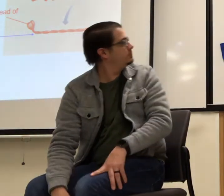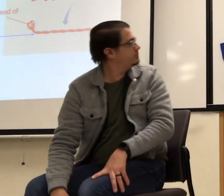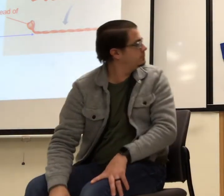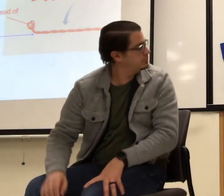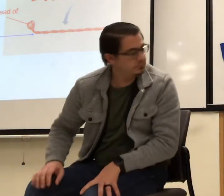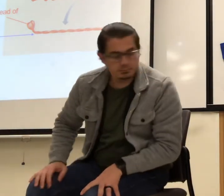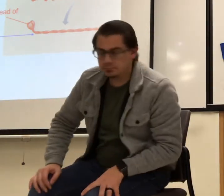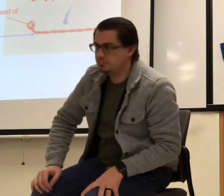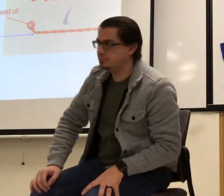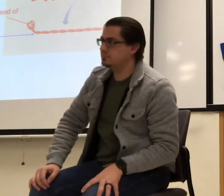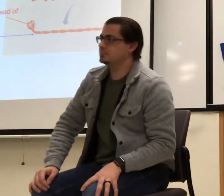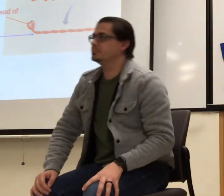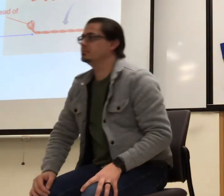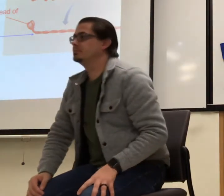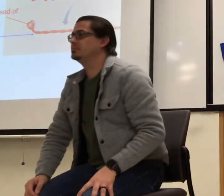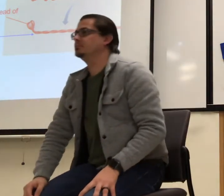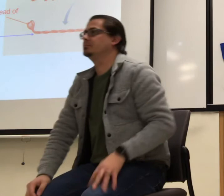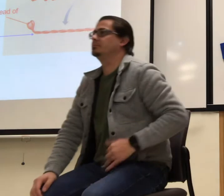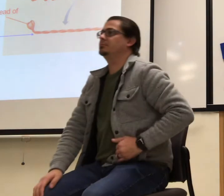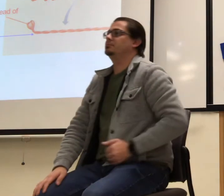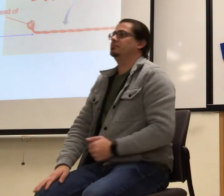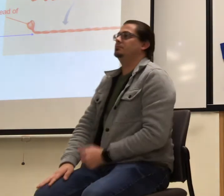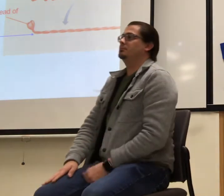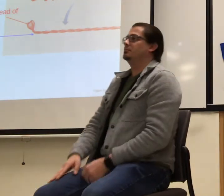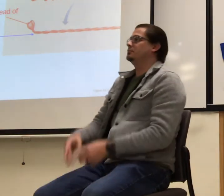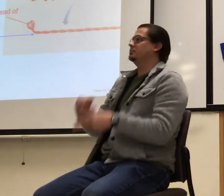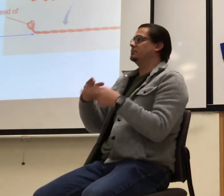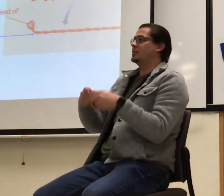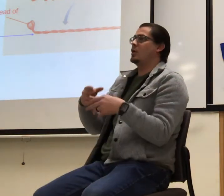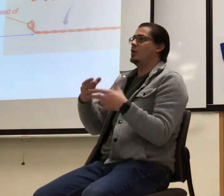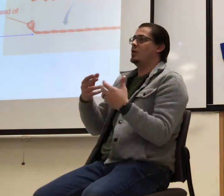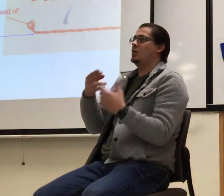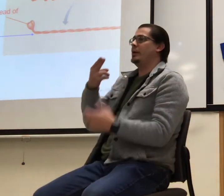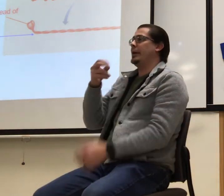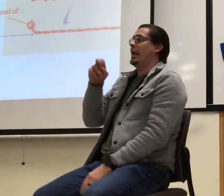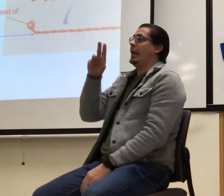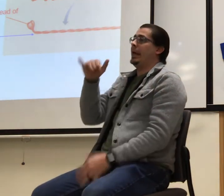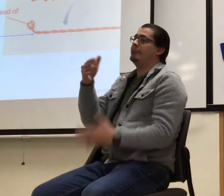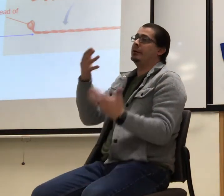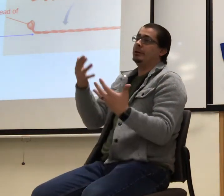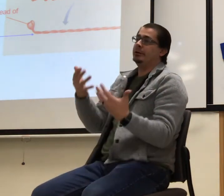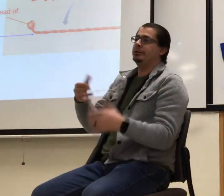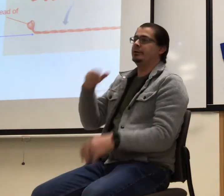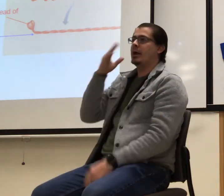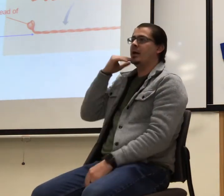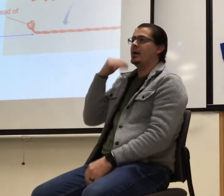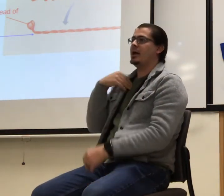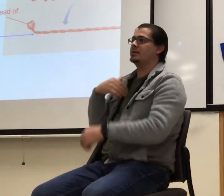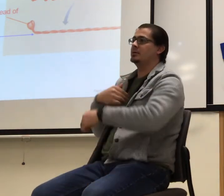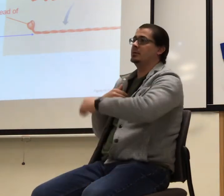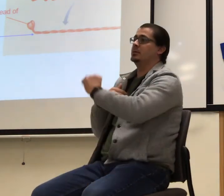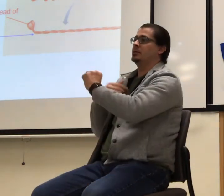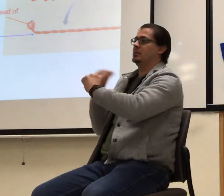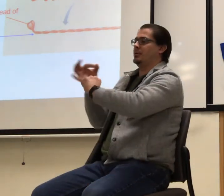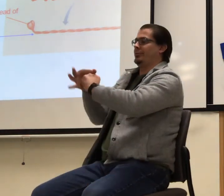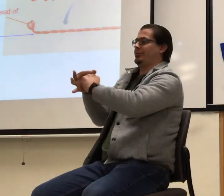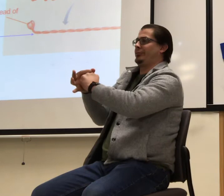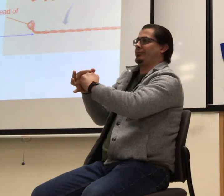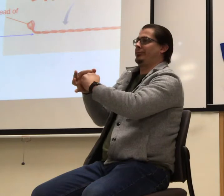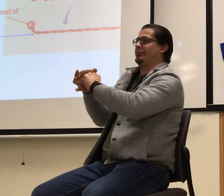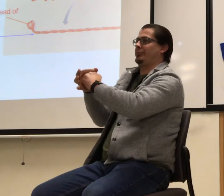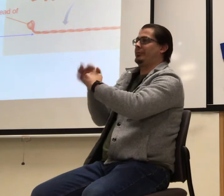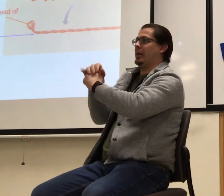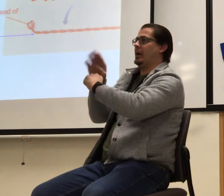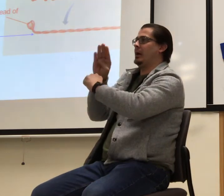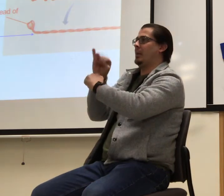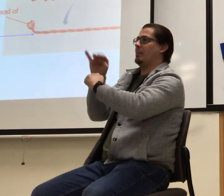know. Never tried lifting one, but they're called heavy head sometimes. Anyways, that heavy head has this binding site.